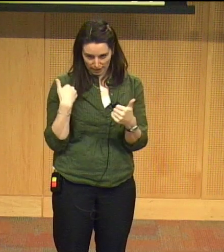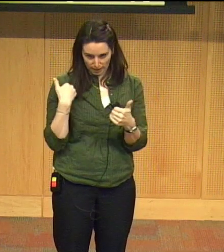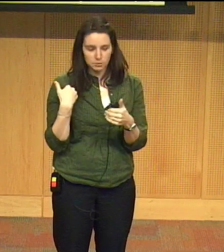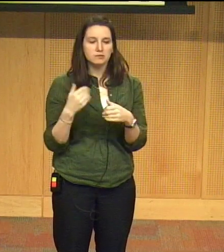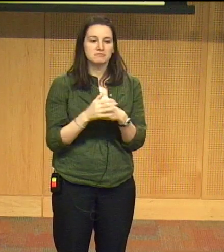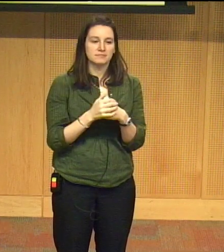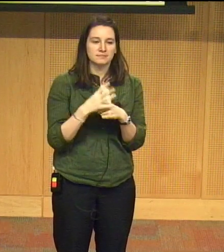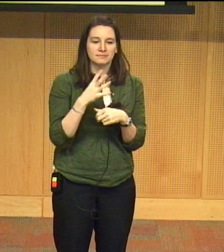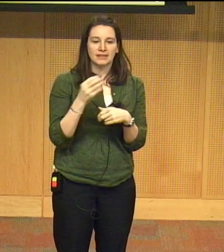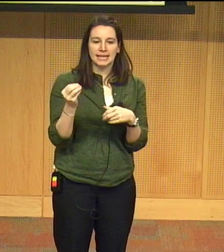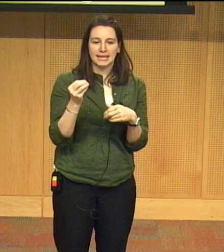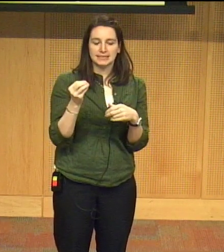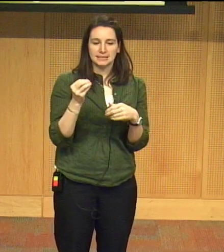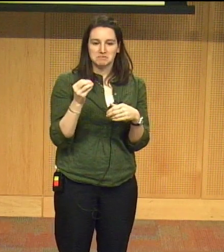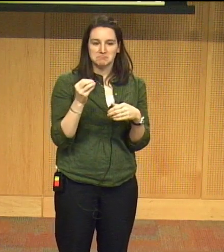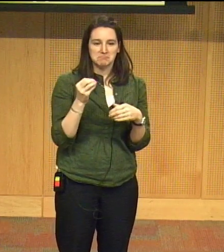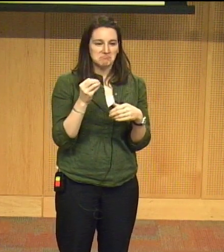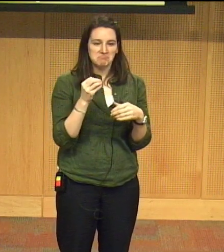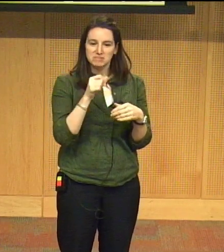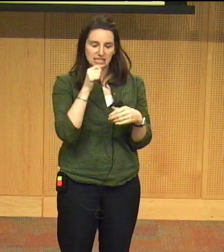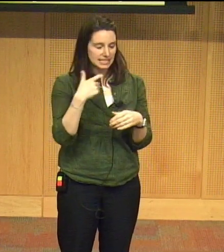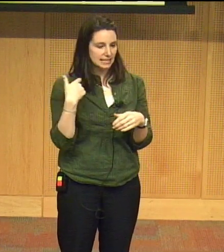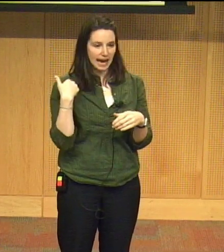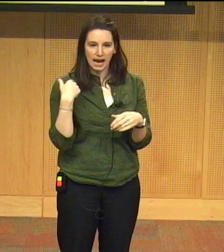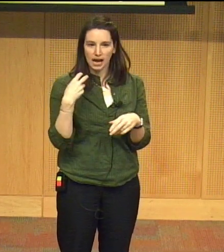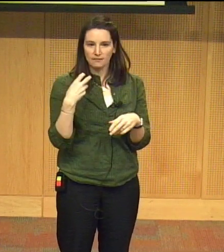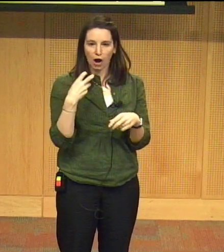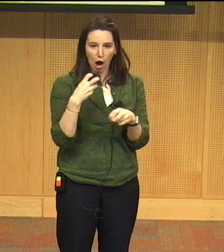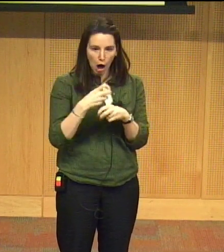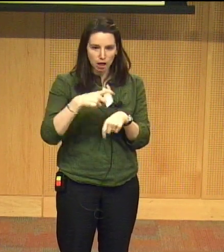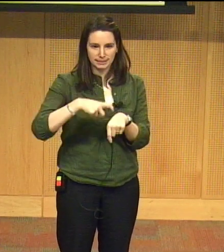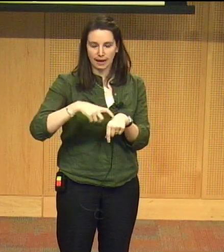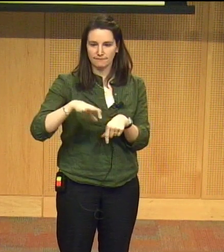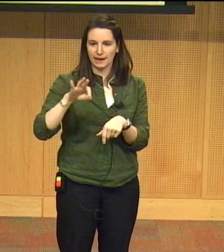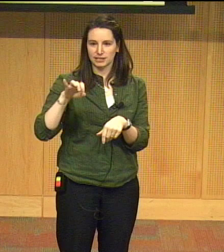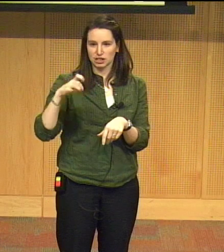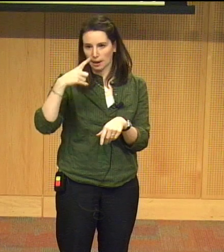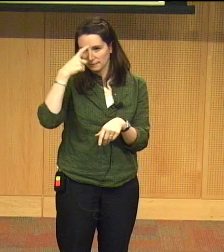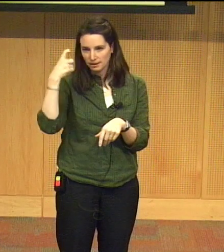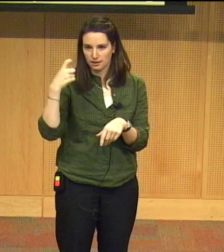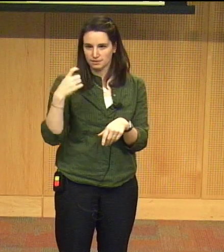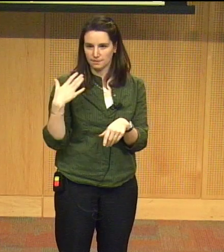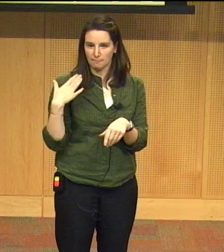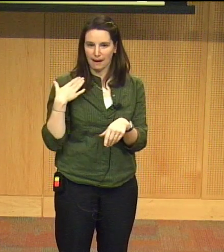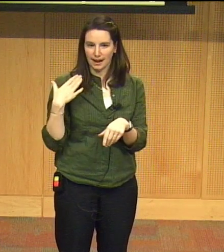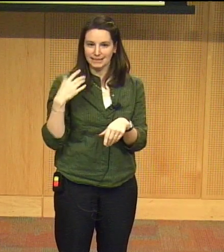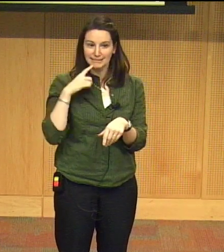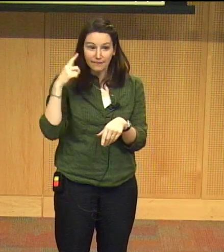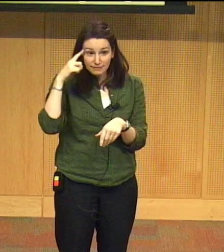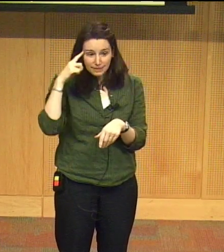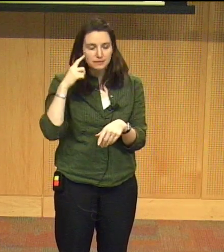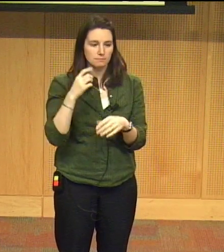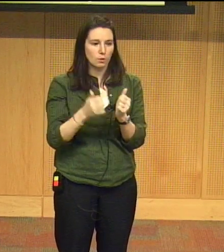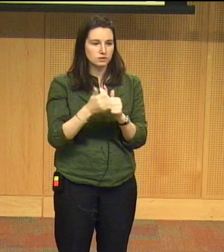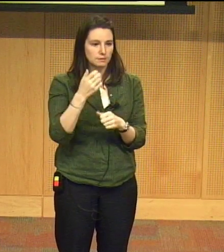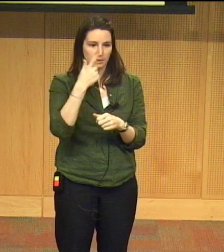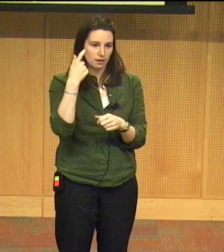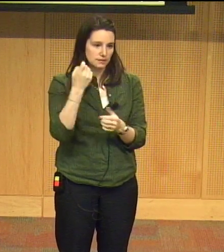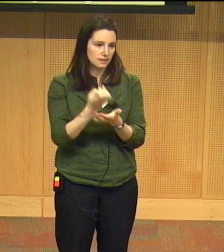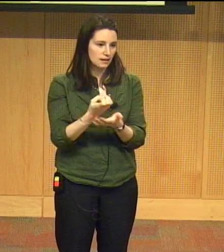animal, and didn't have a hard time finding a job because of my deafness, mostly because of the